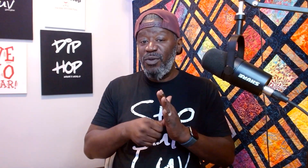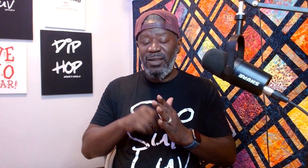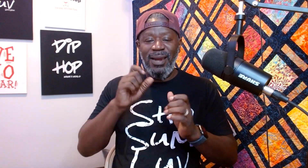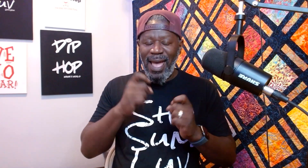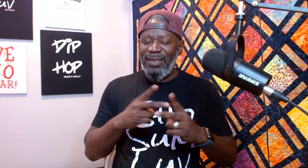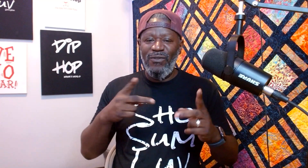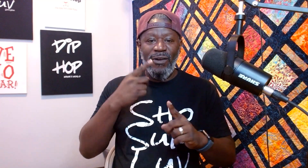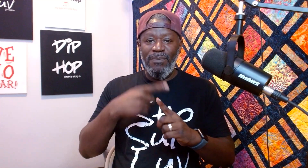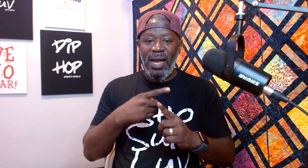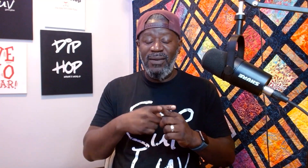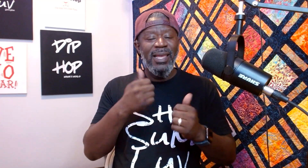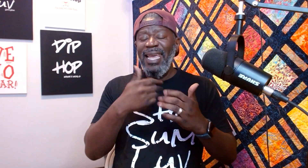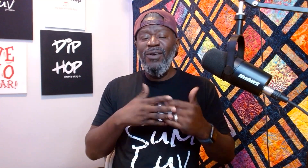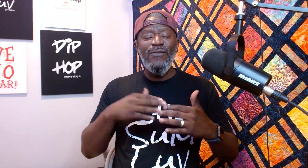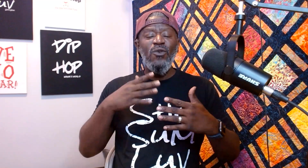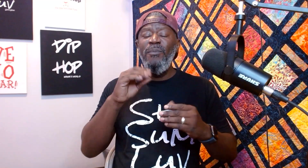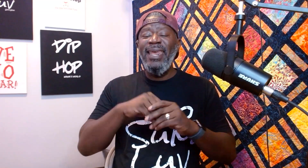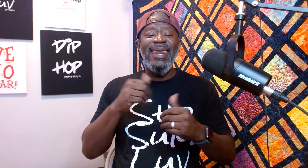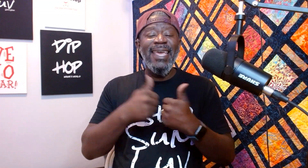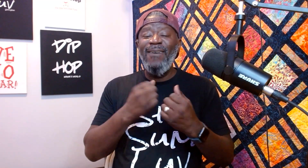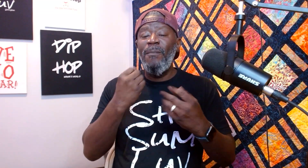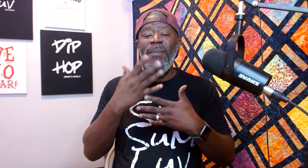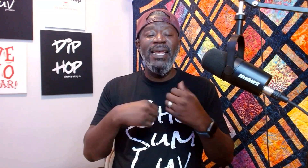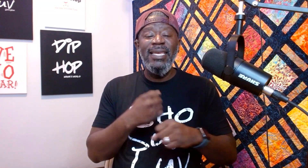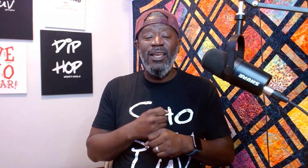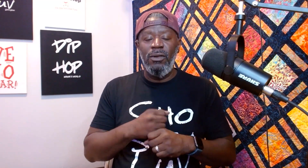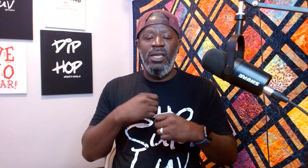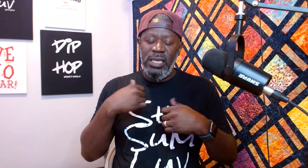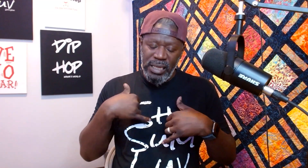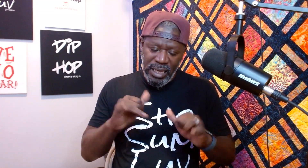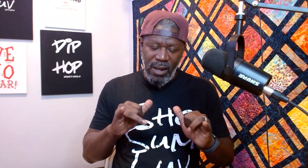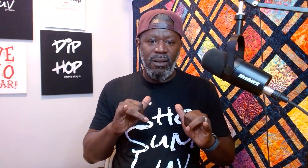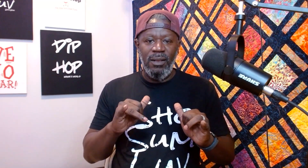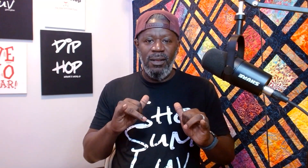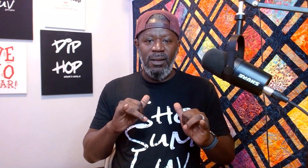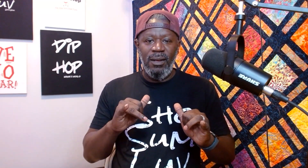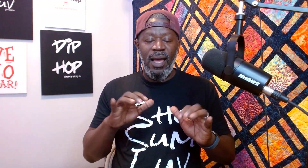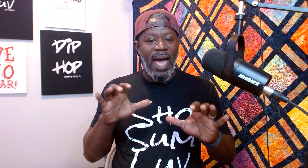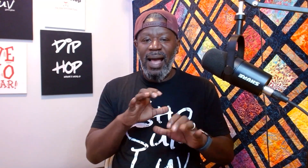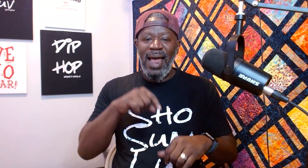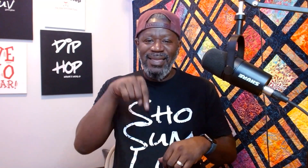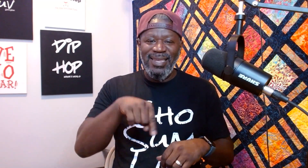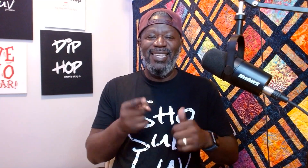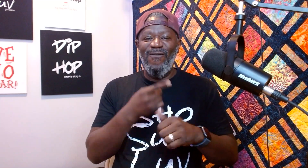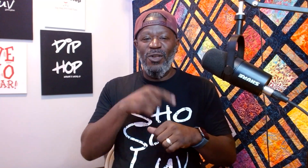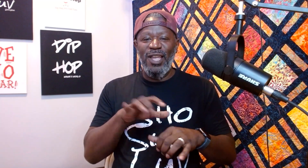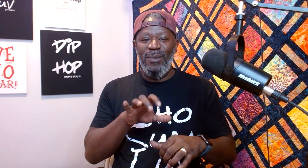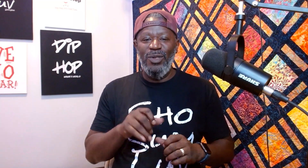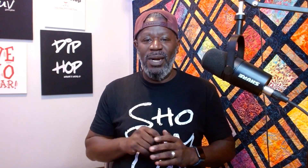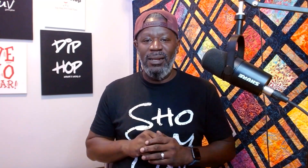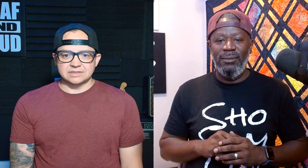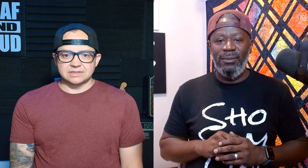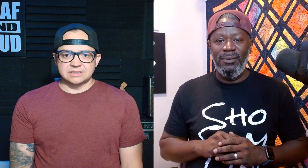first impression has to be very positive. Even if you've been in the game for many years, still act like this is the first